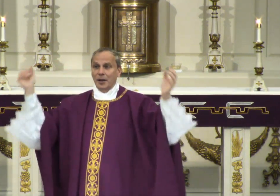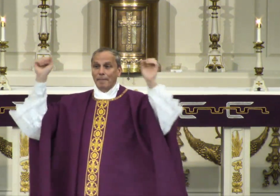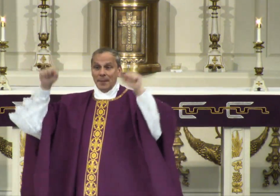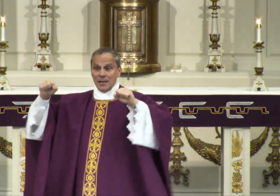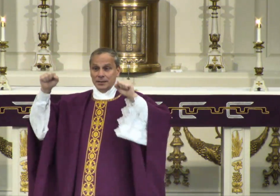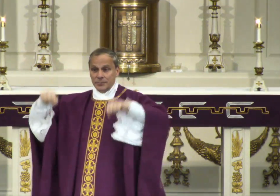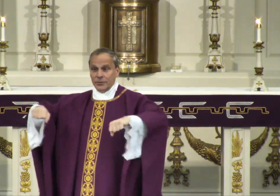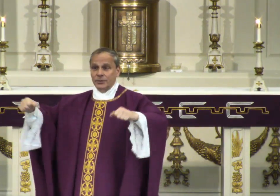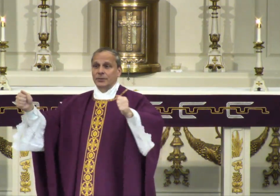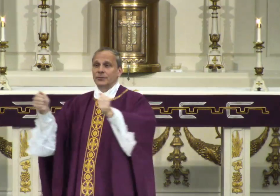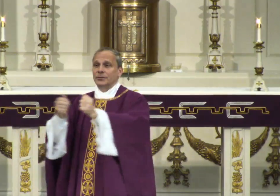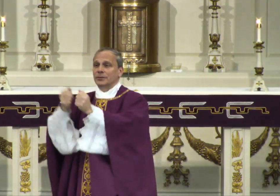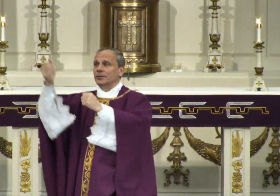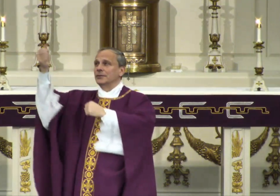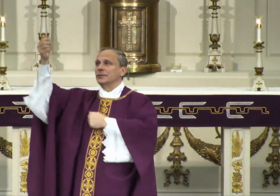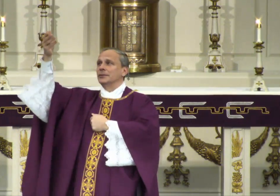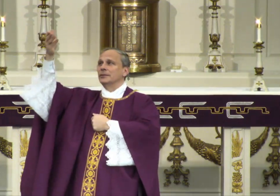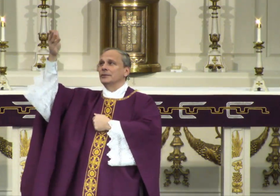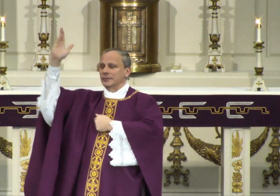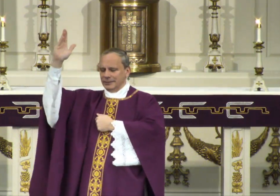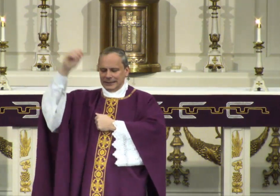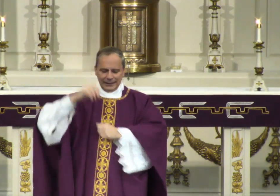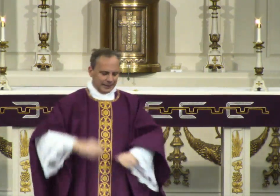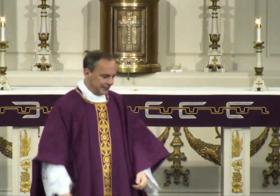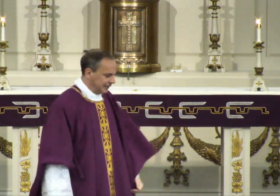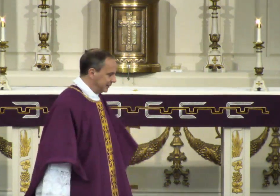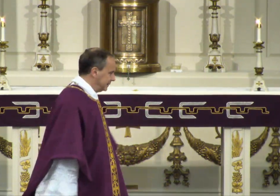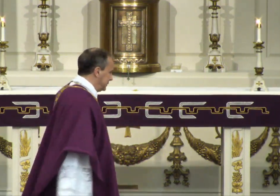All things are possible with God.